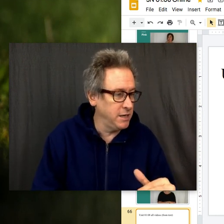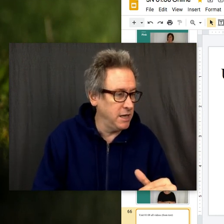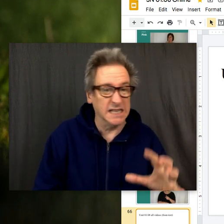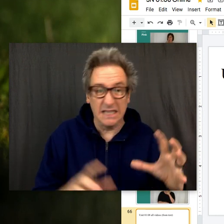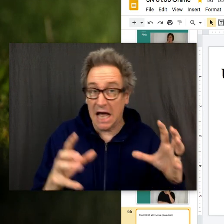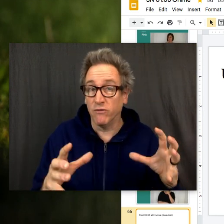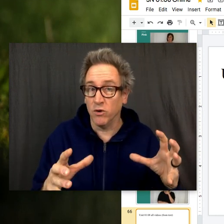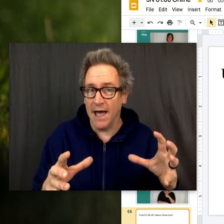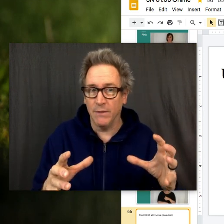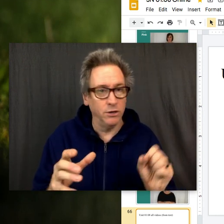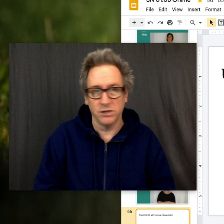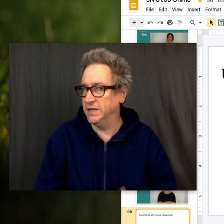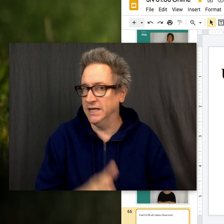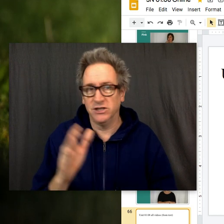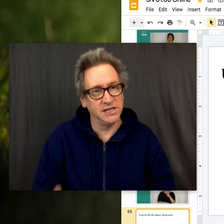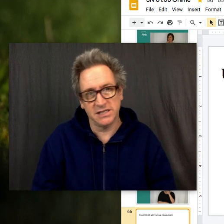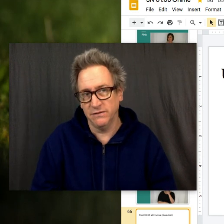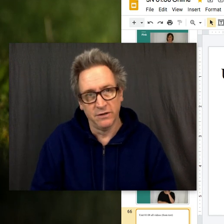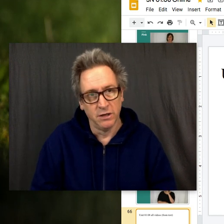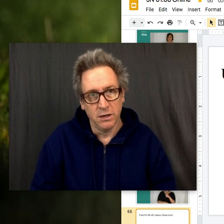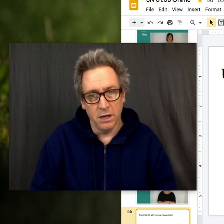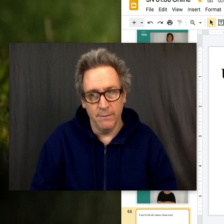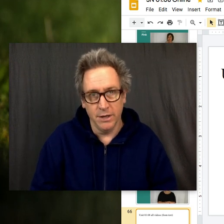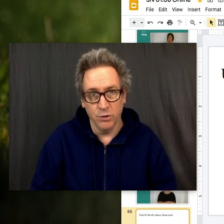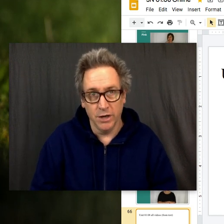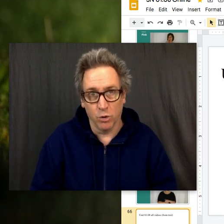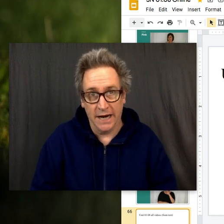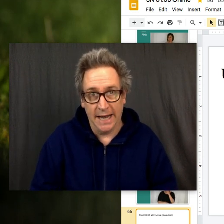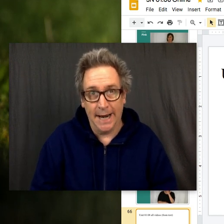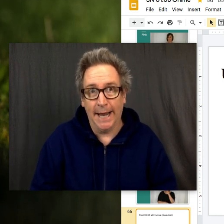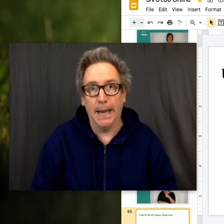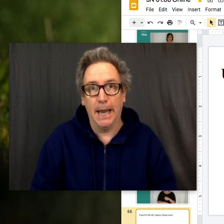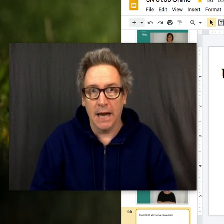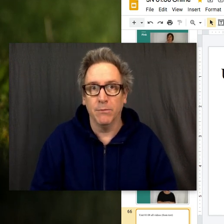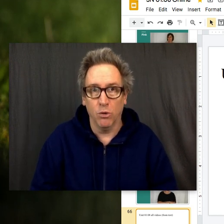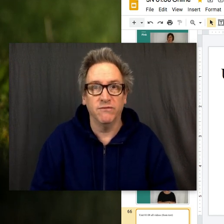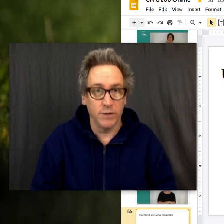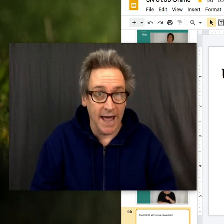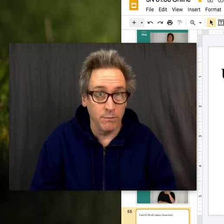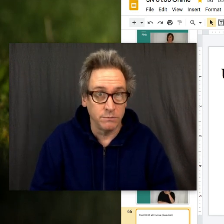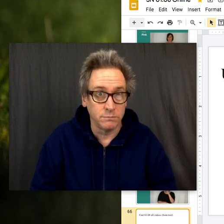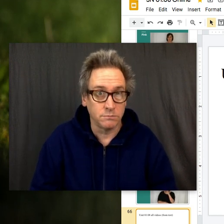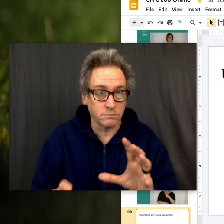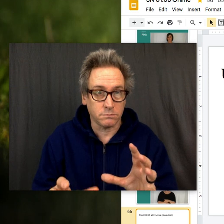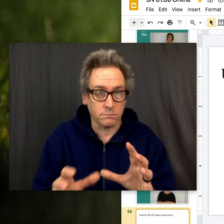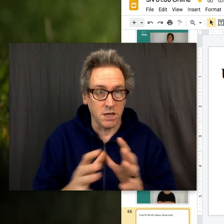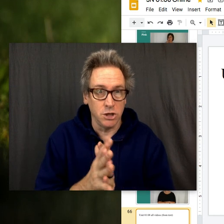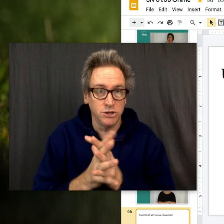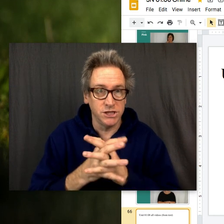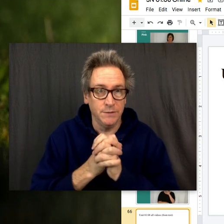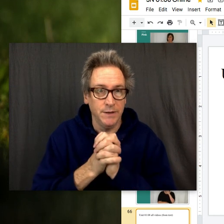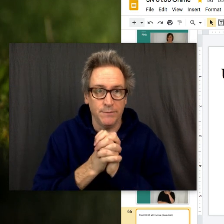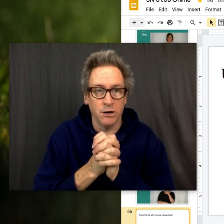unit. It's a lot more vocab, and you'll notice with each successive unit, we're going to get a lot more vocab.